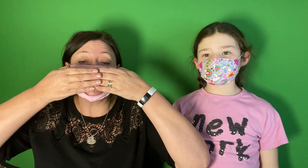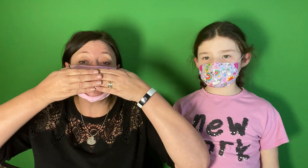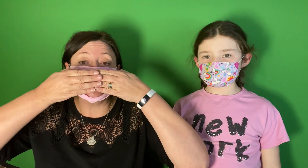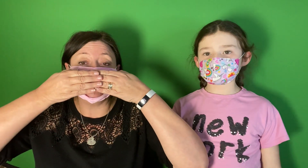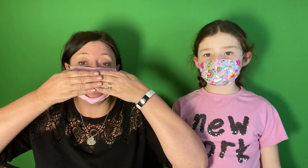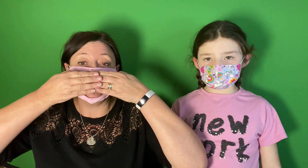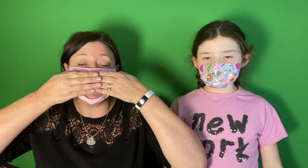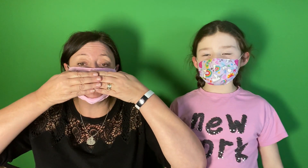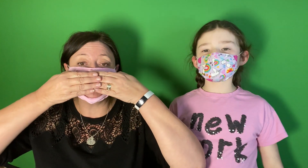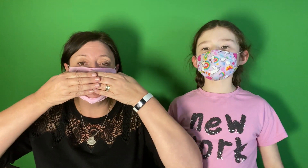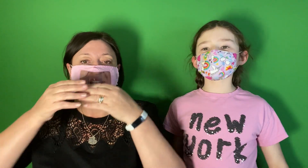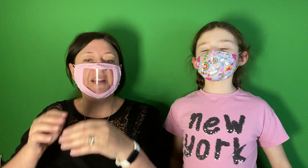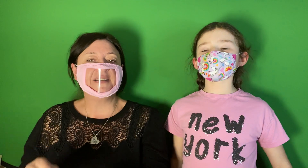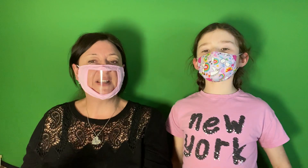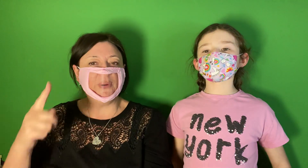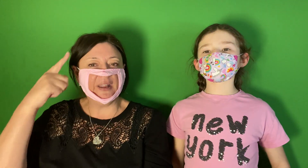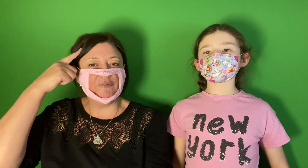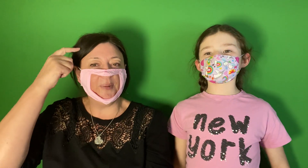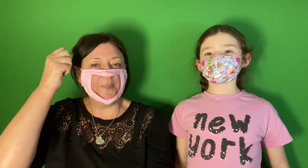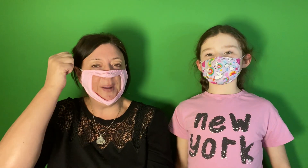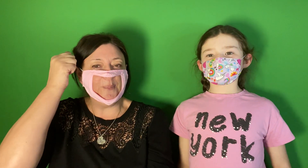mask, like that. So we can remember